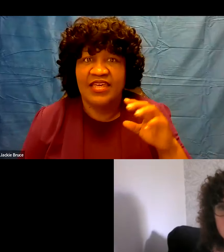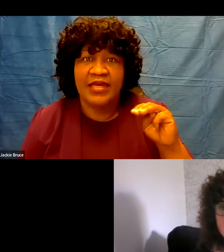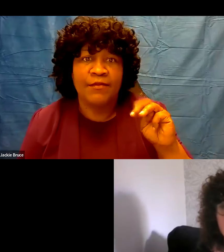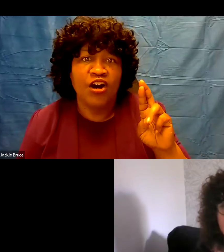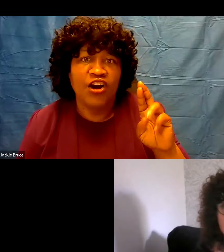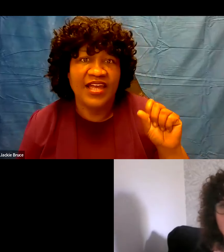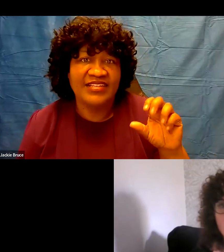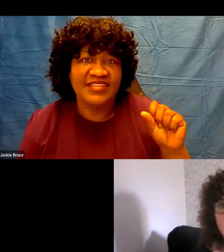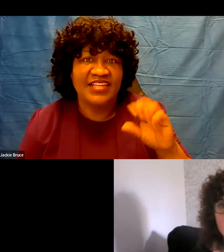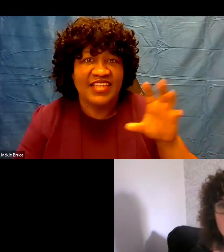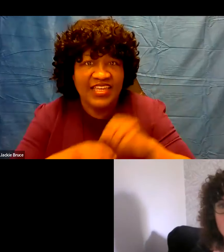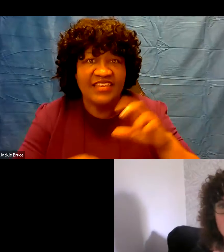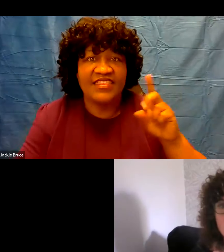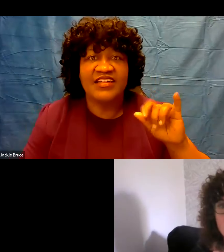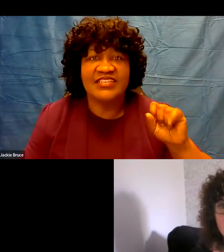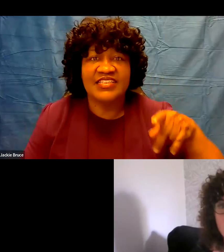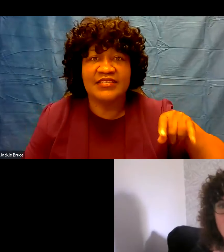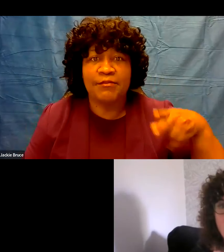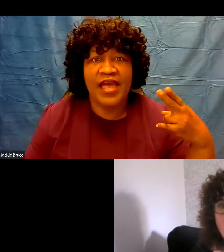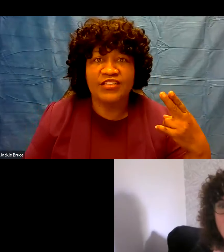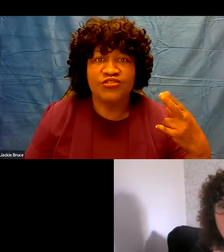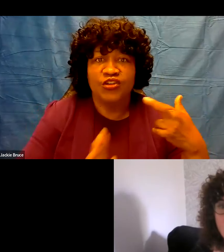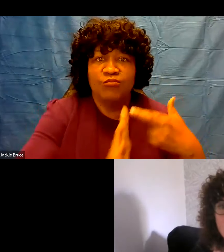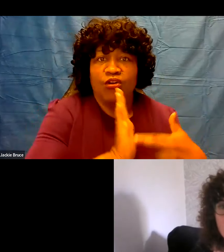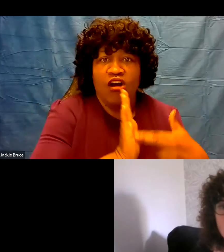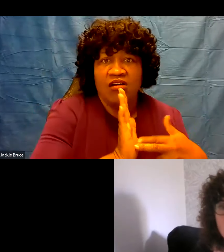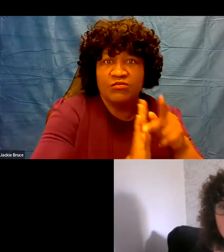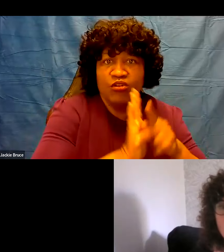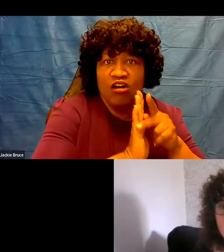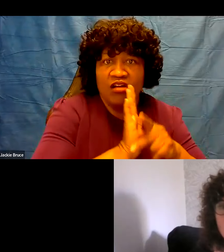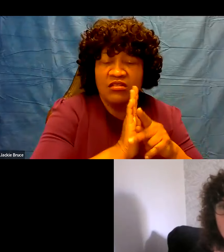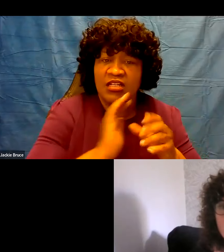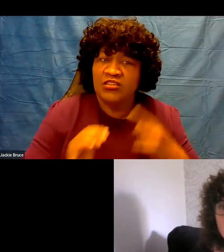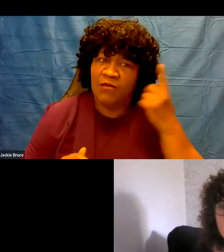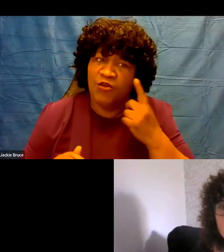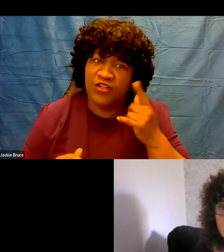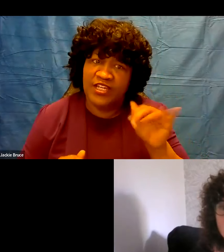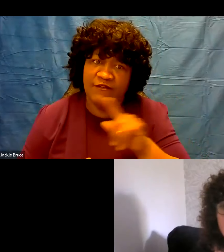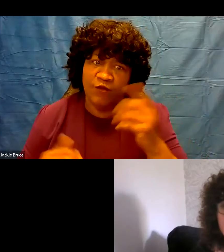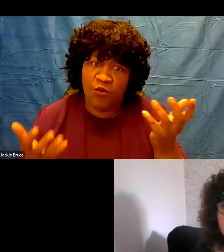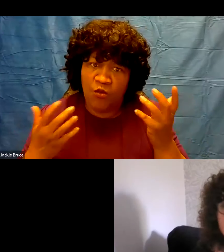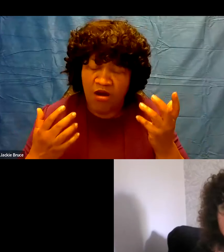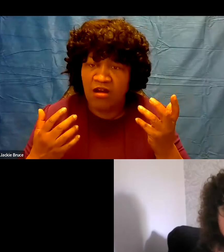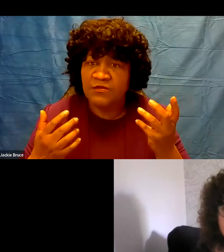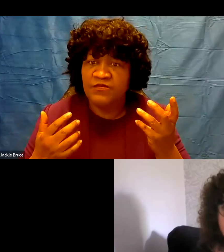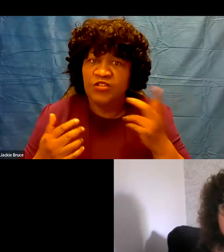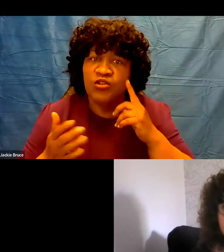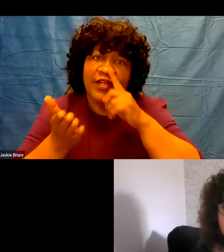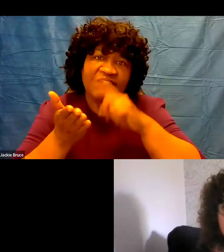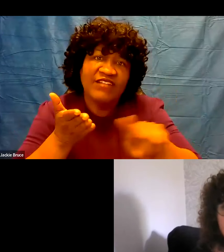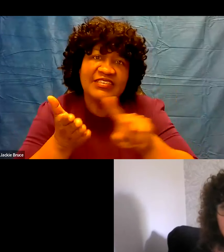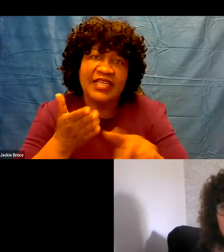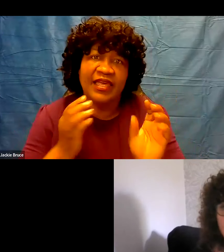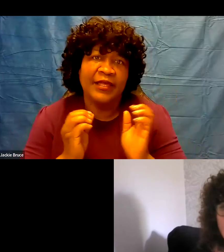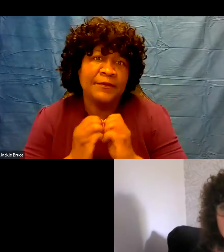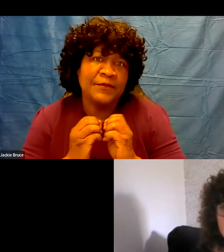MRSS in the dispatch protocols particularly. And I'm wondering if we would want to investigate